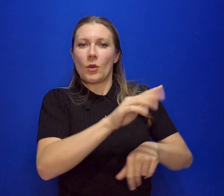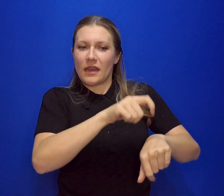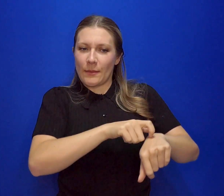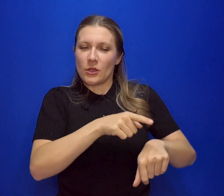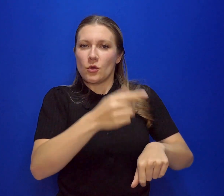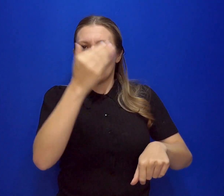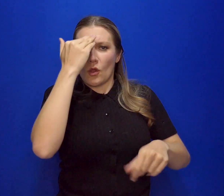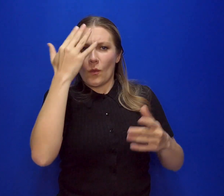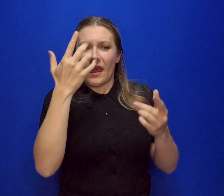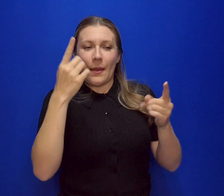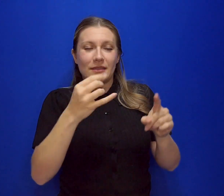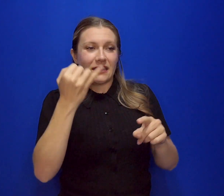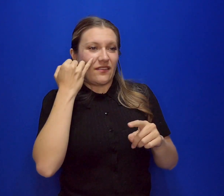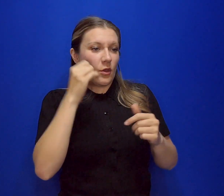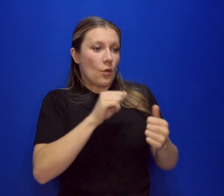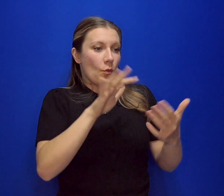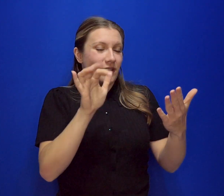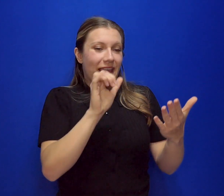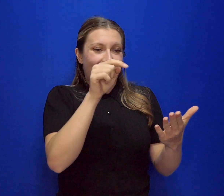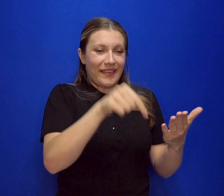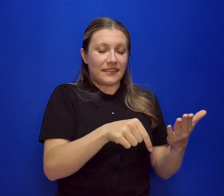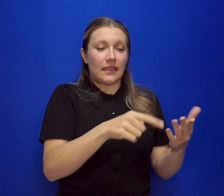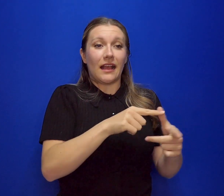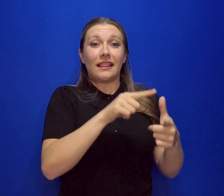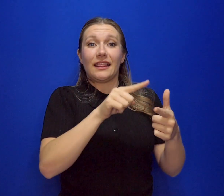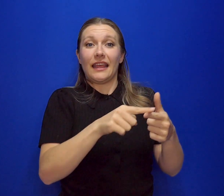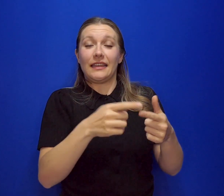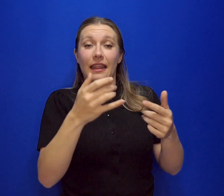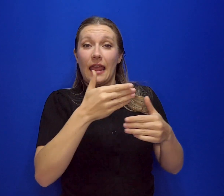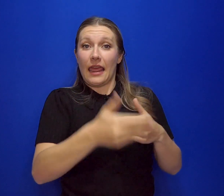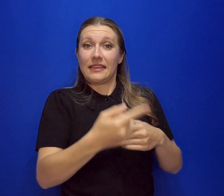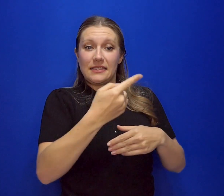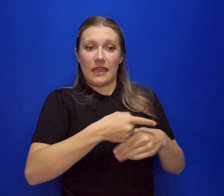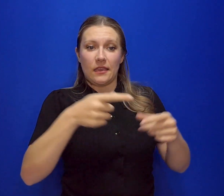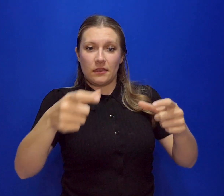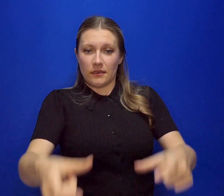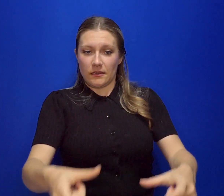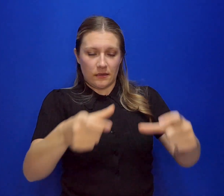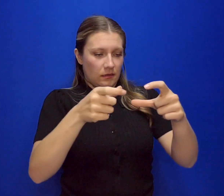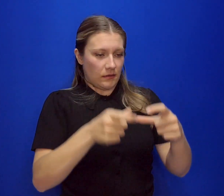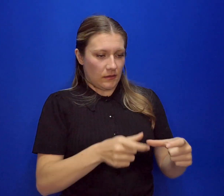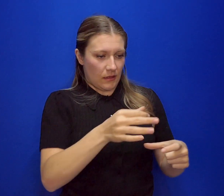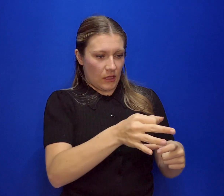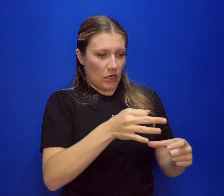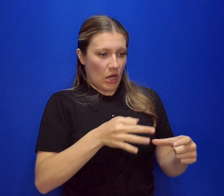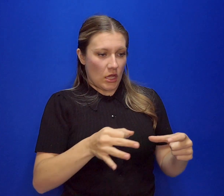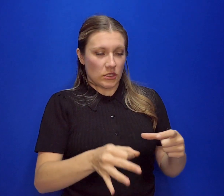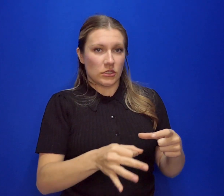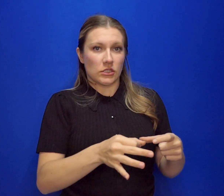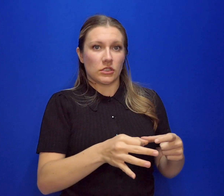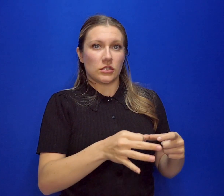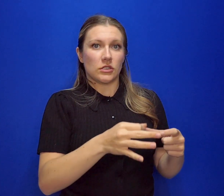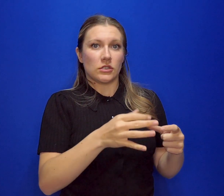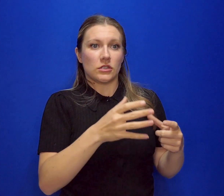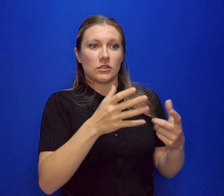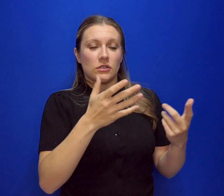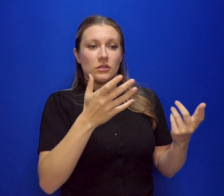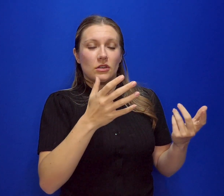what ends up happening if you do it this way or that way. And then comes in a day where the dots turn orange and purple furry